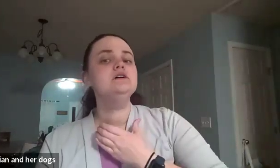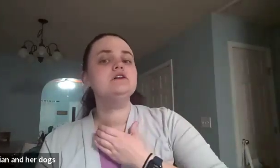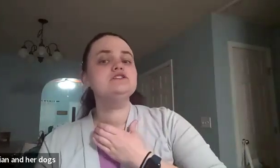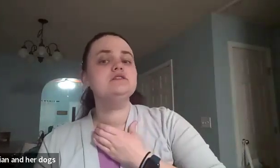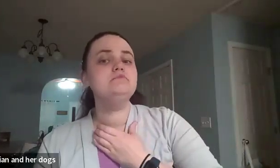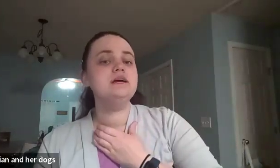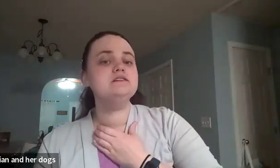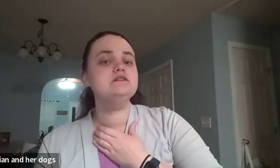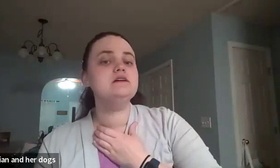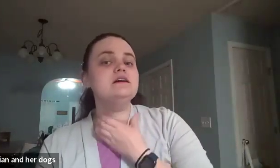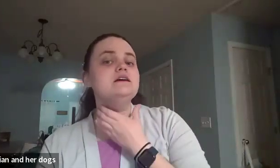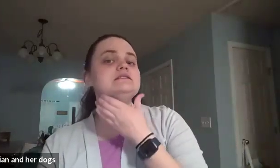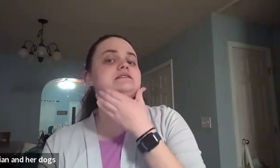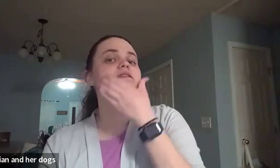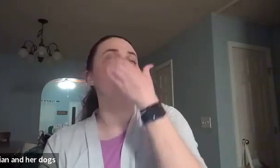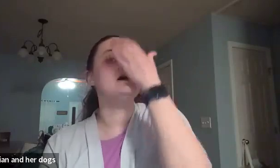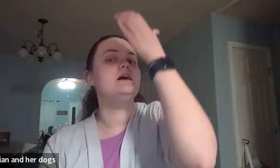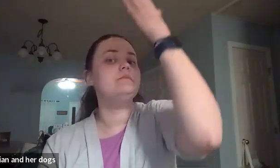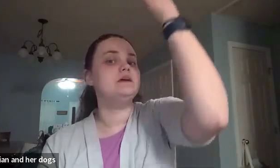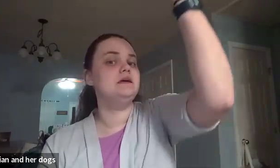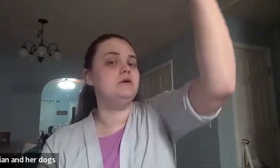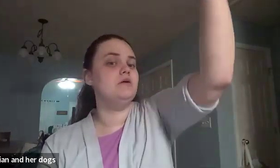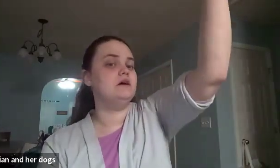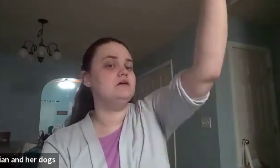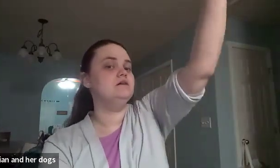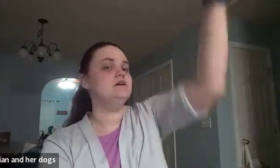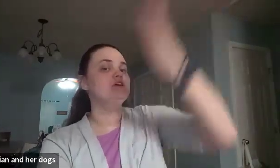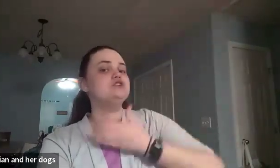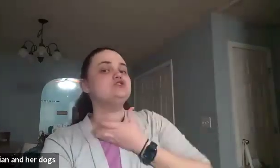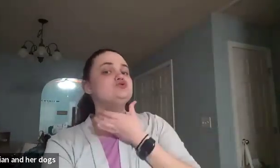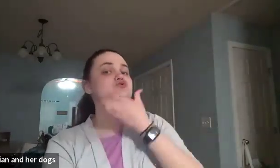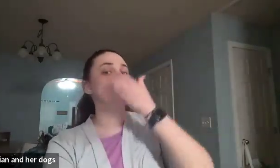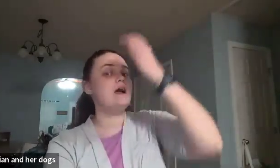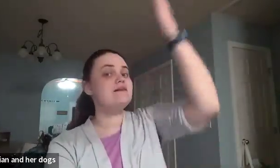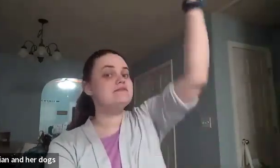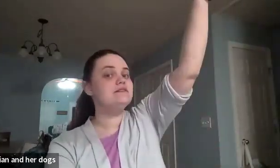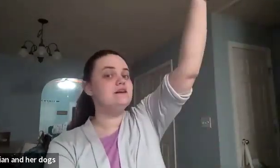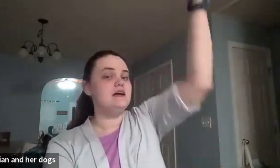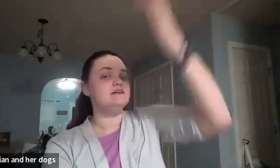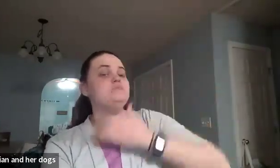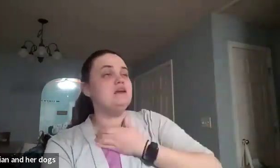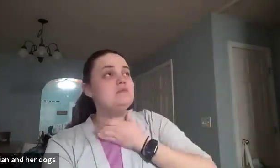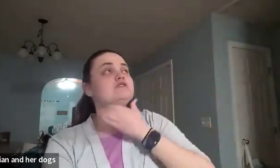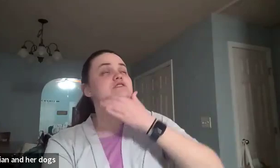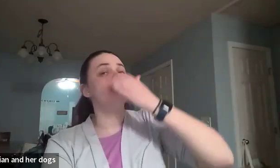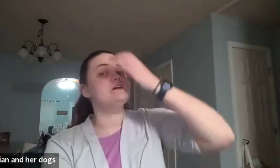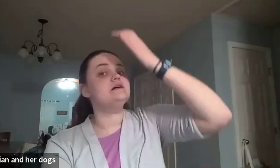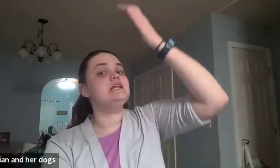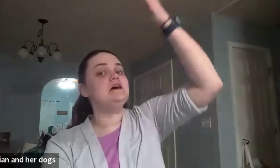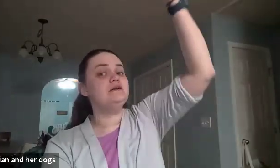You're going to start at the base of your neck and slide up and keep going. Giraffe. And it's making the motion of the very long